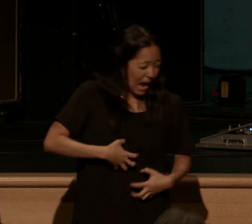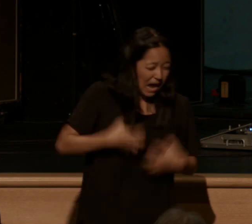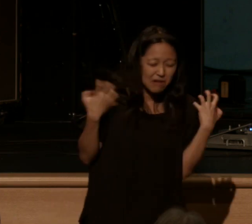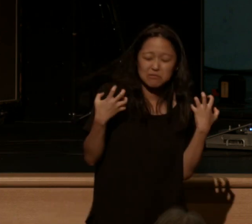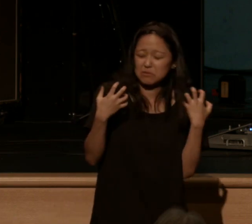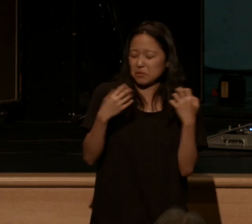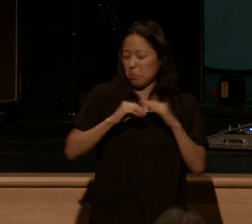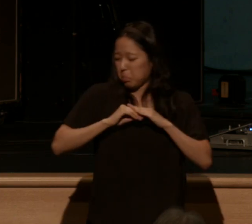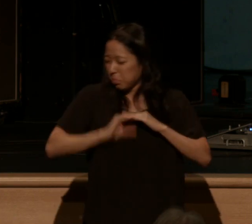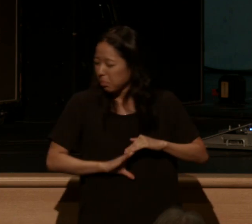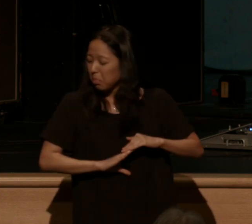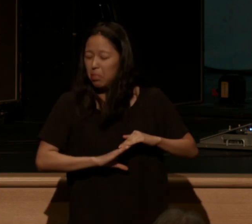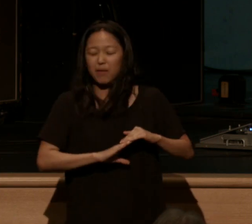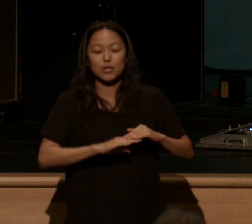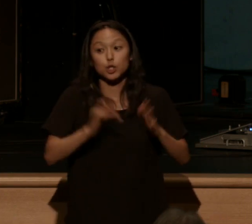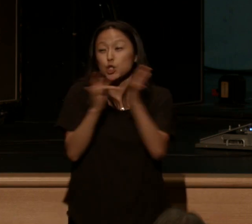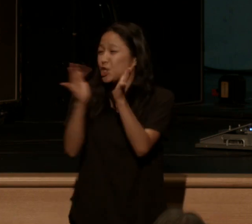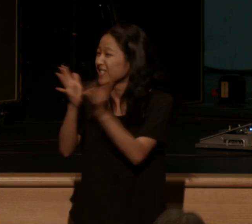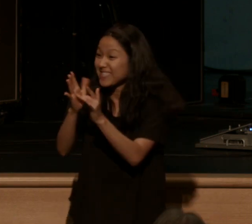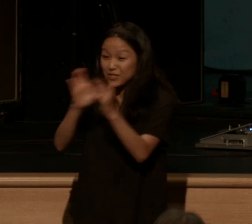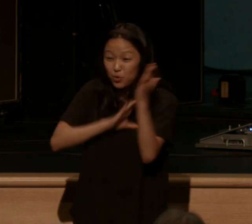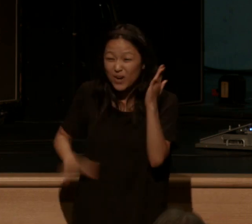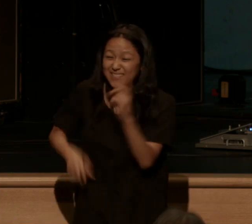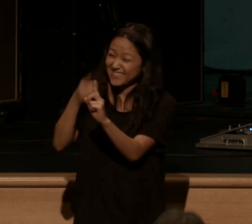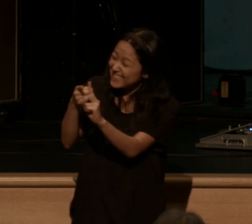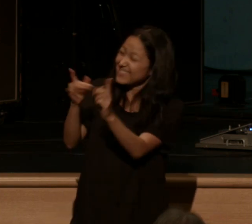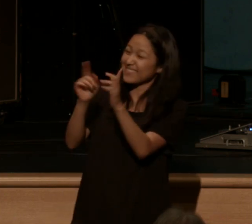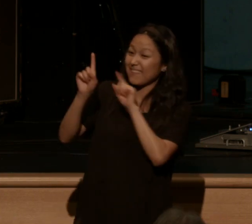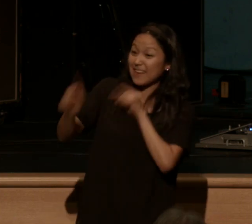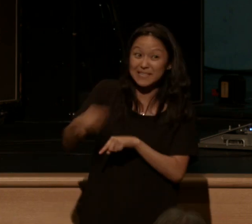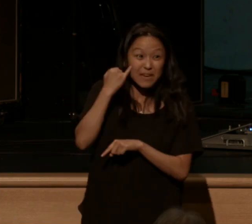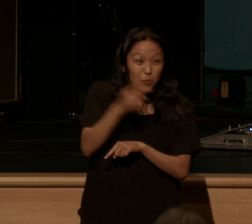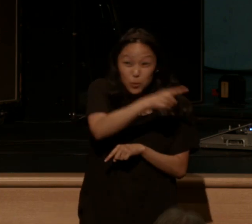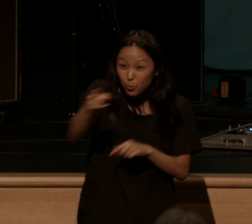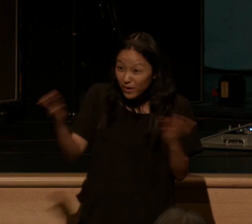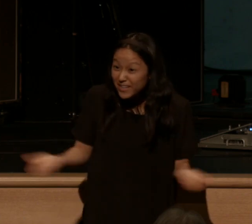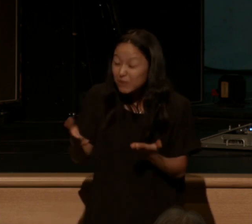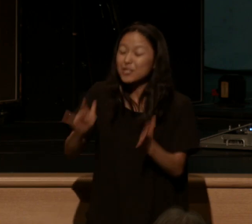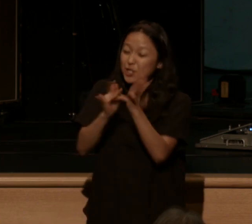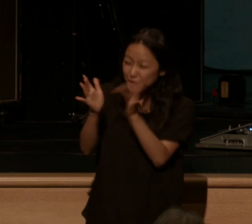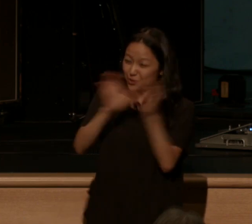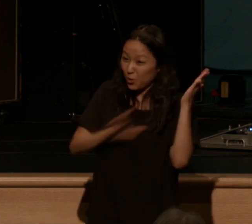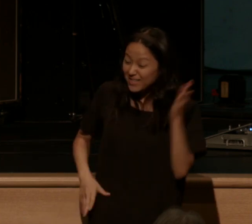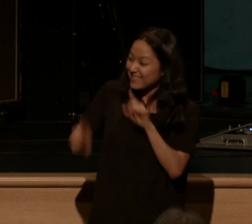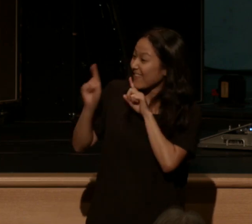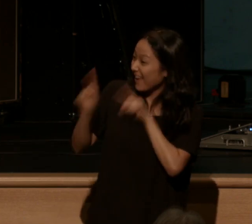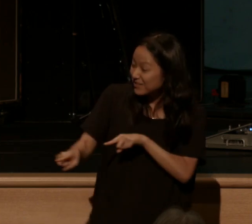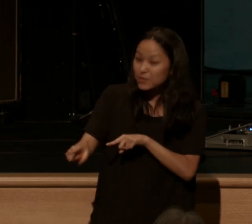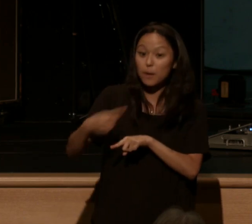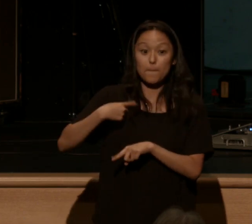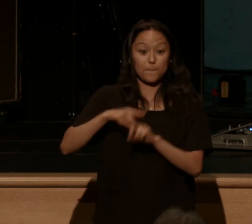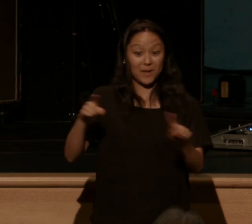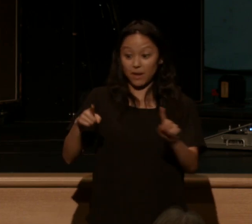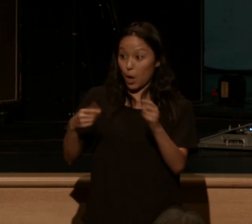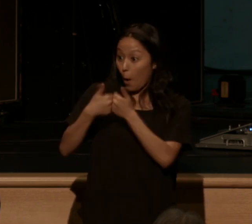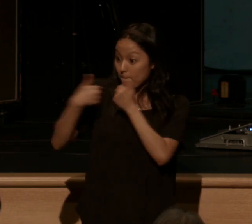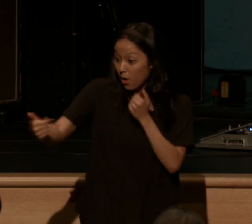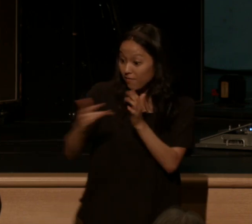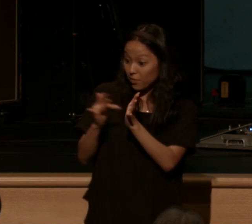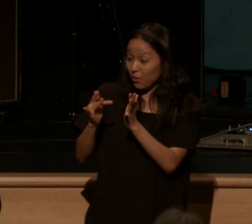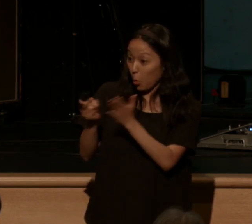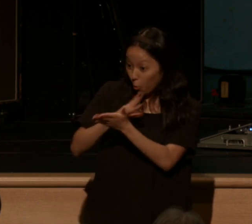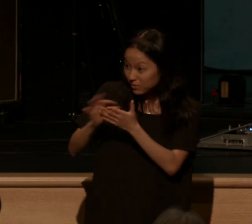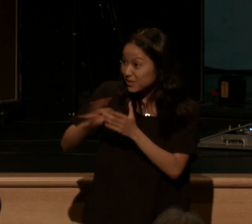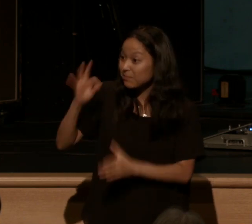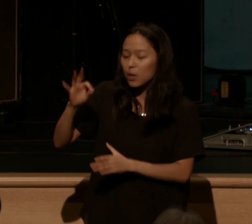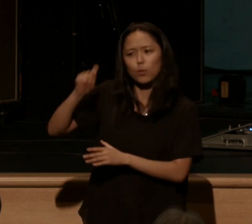so discouraged and so depressed. Jesus Christ is the answer. You're here today. Jesus Christ is the answer. And listen, but we can't do this apart from the hope in Christ and